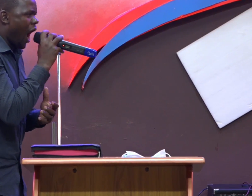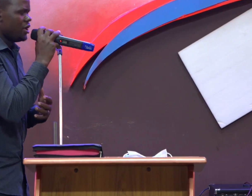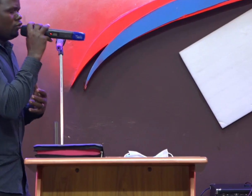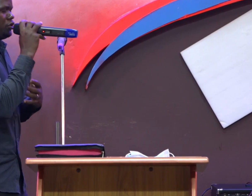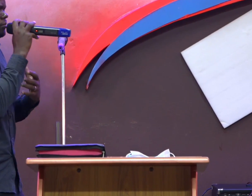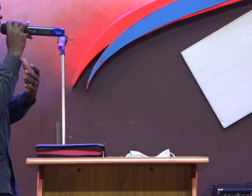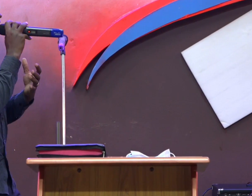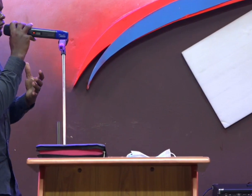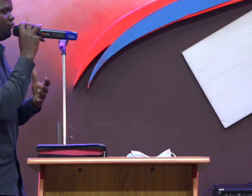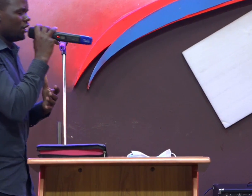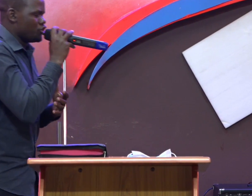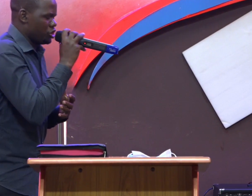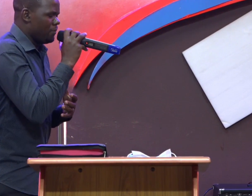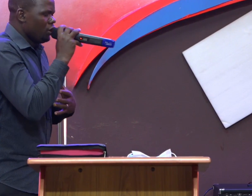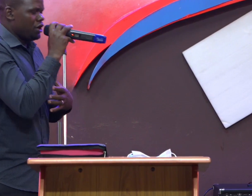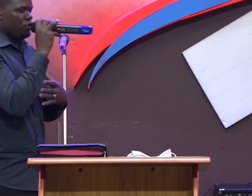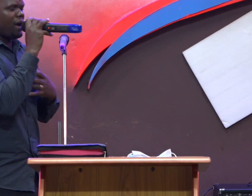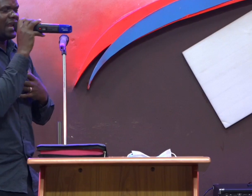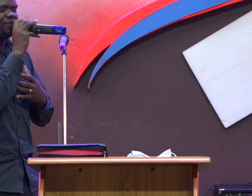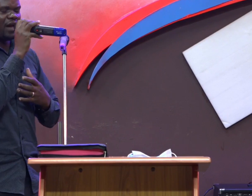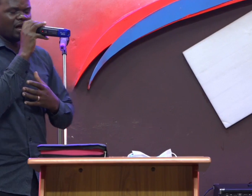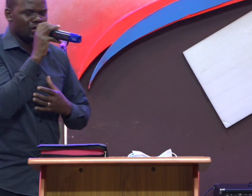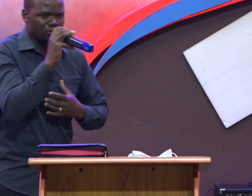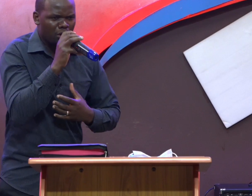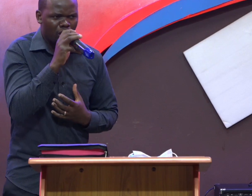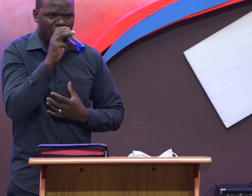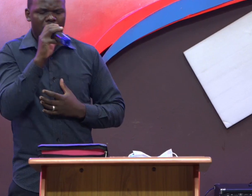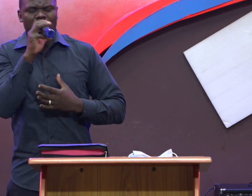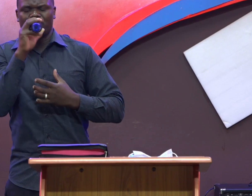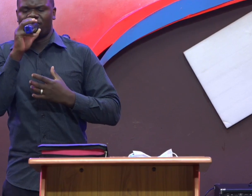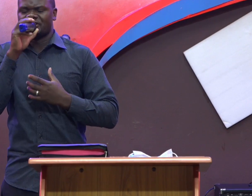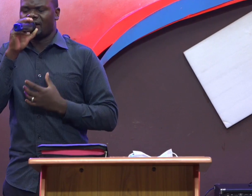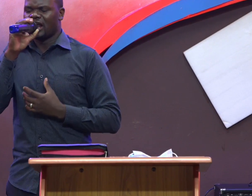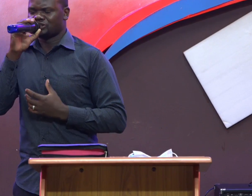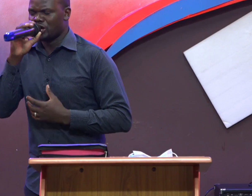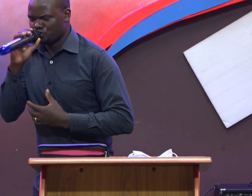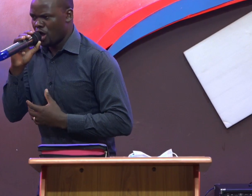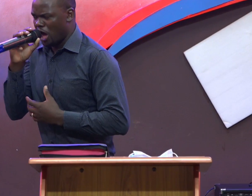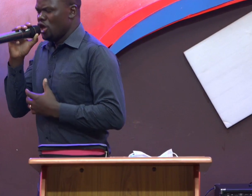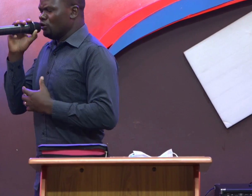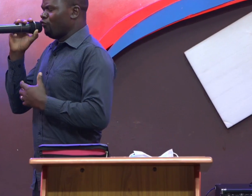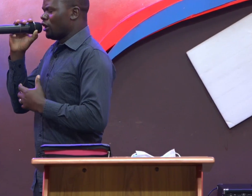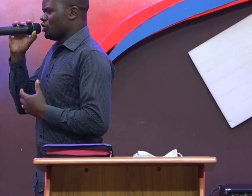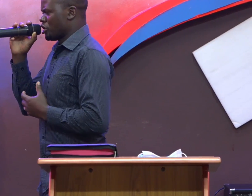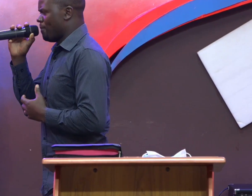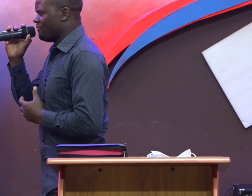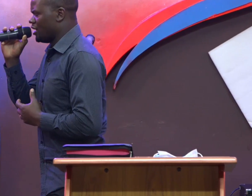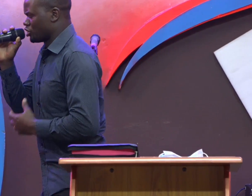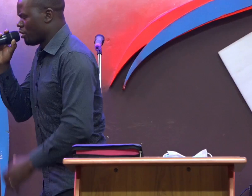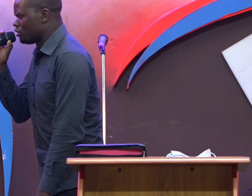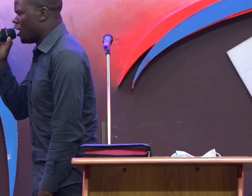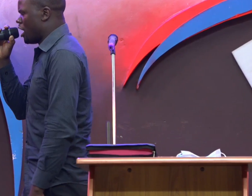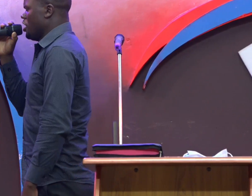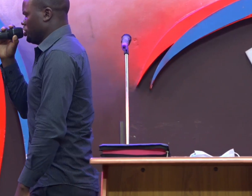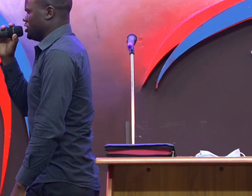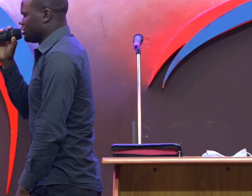the word. Renew my life of fellowship. Renew my life, heavenly King of glory. Many of us have lacked the strength to fellowship, heavenly